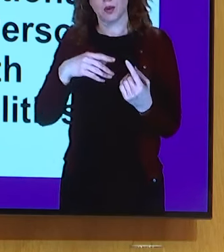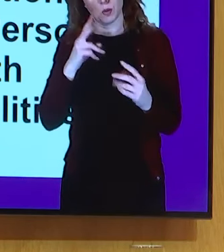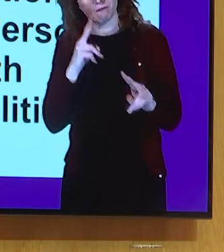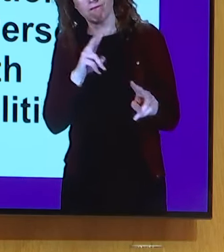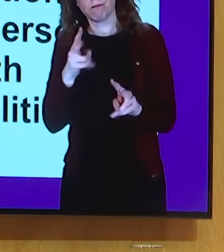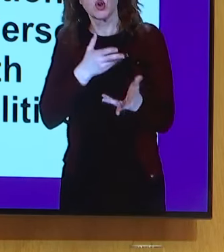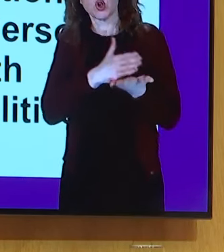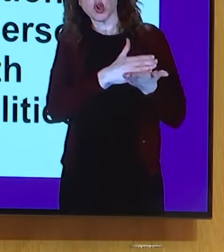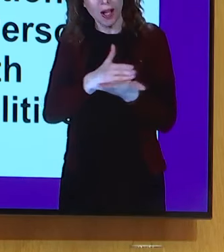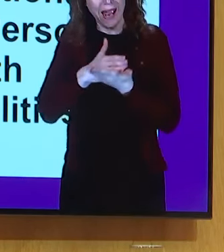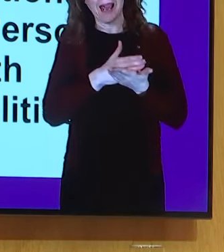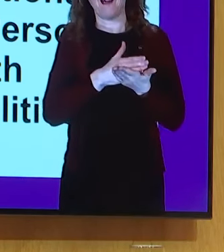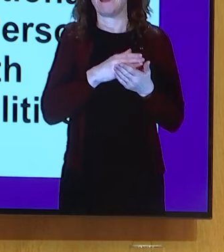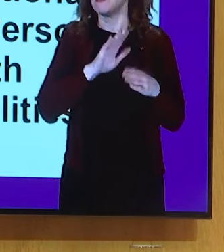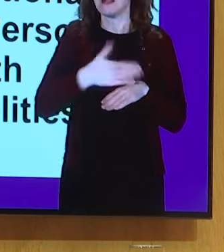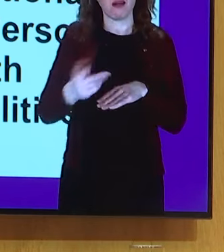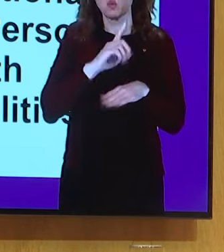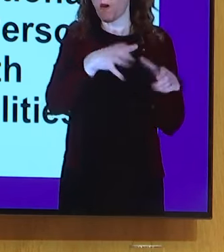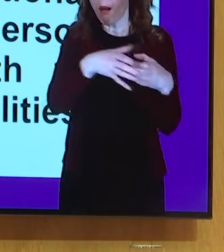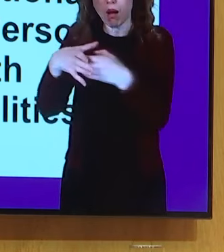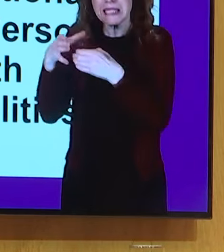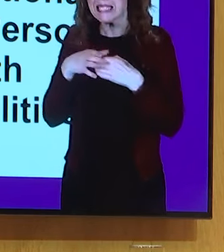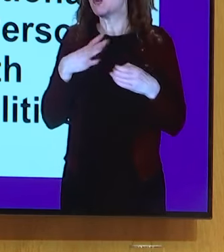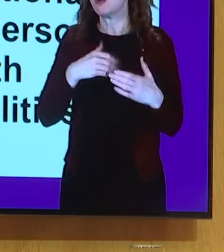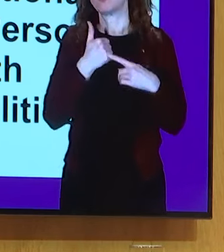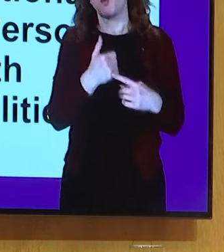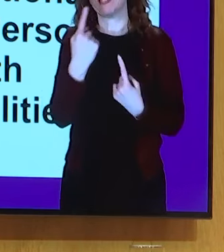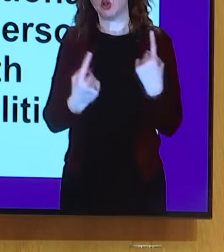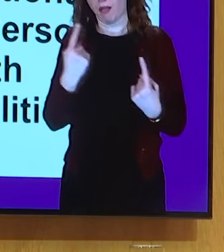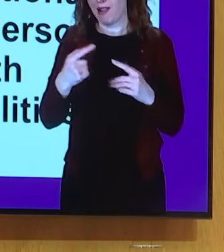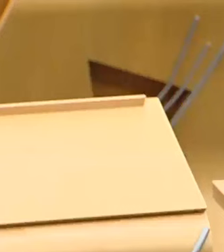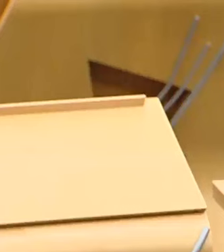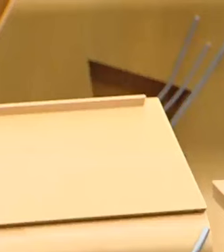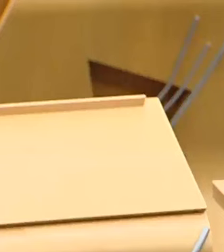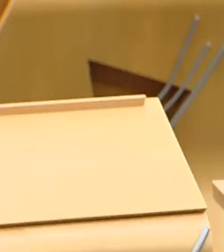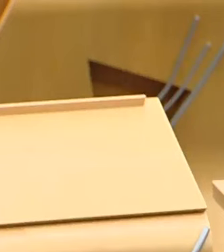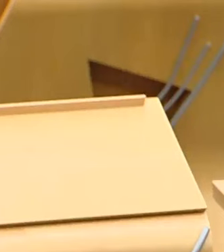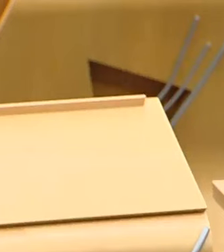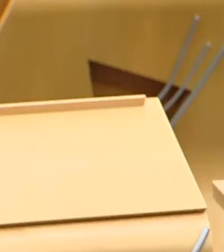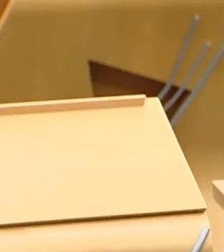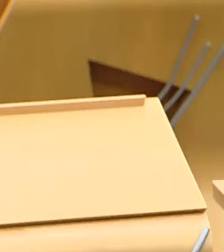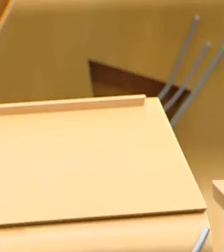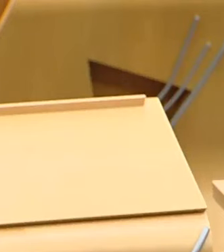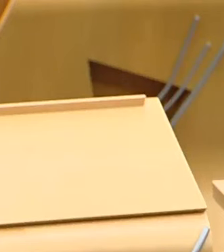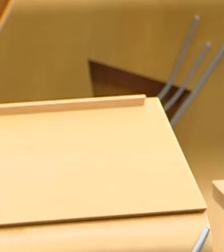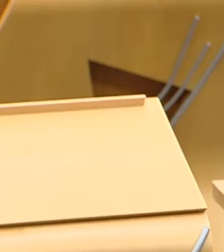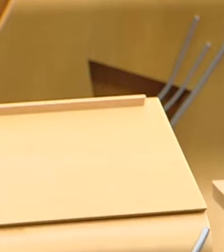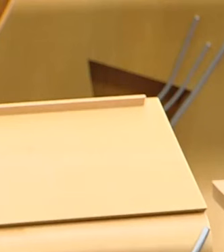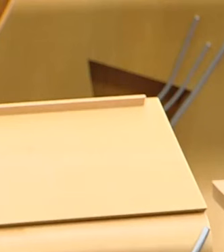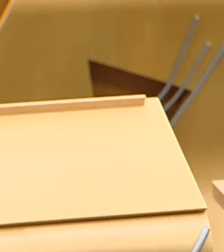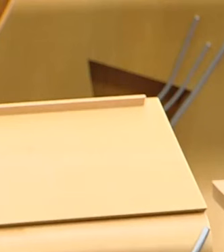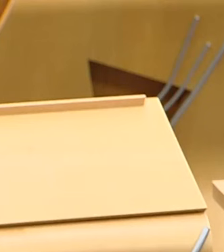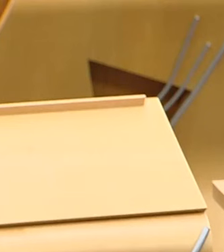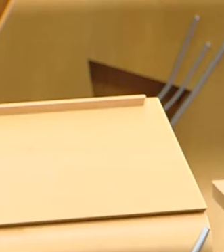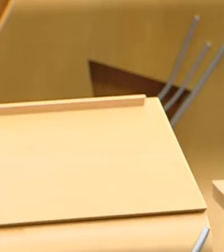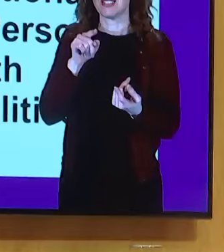across party boundaries that experience and support one another. And Emma mentioned in her contribution that she said that she'd